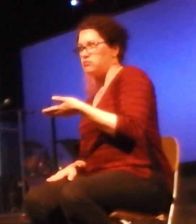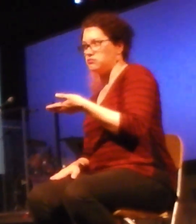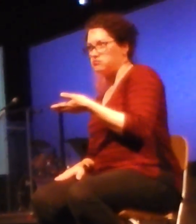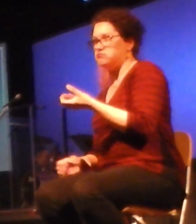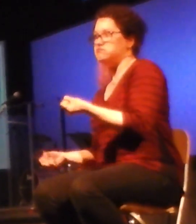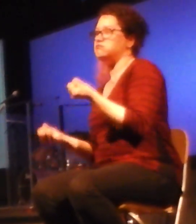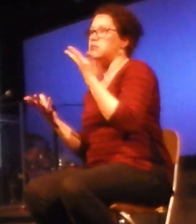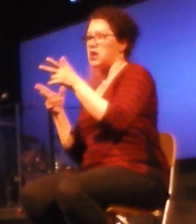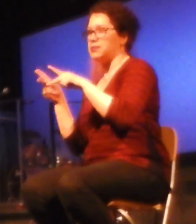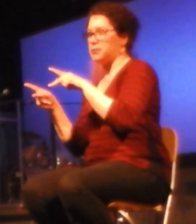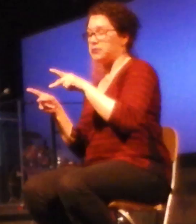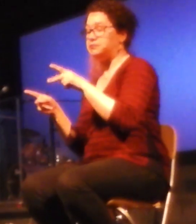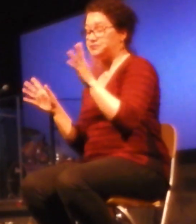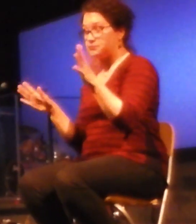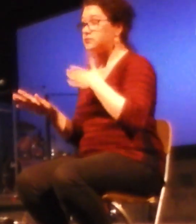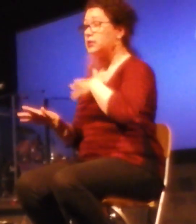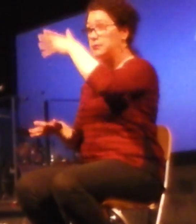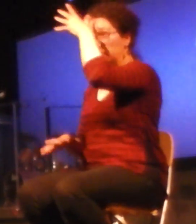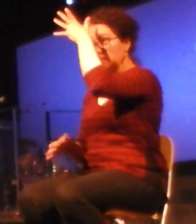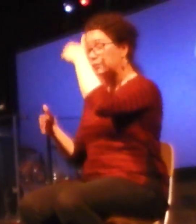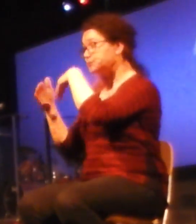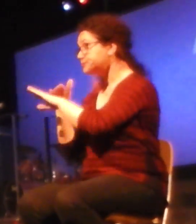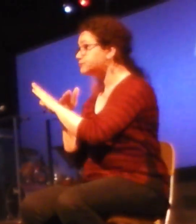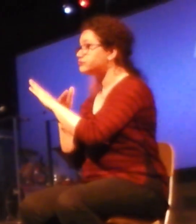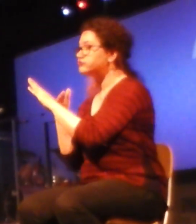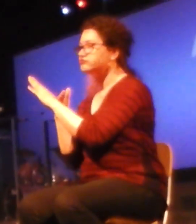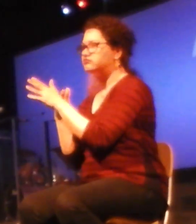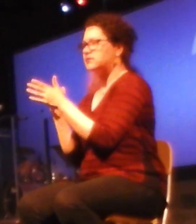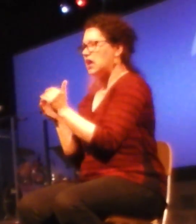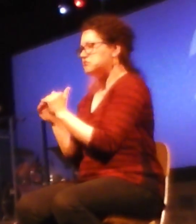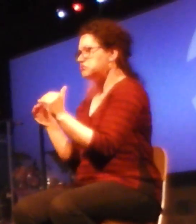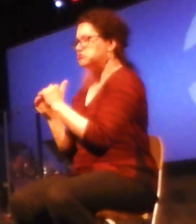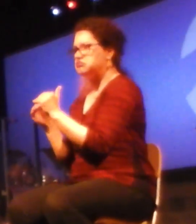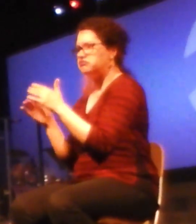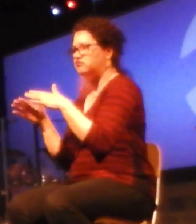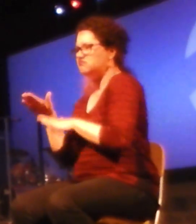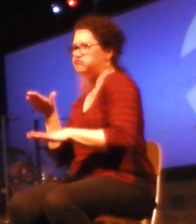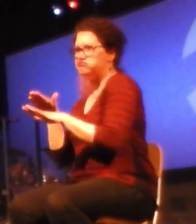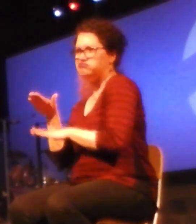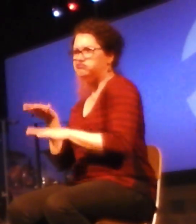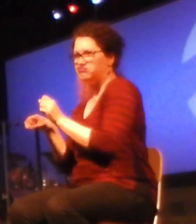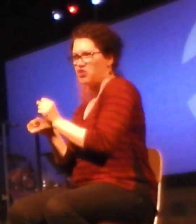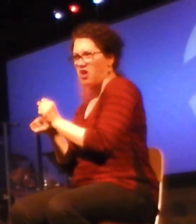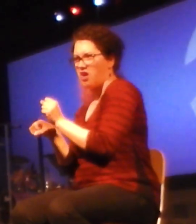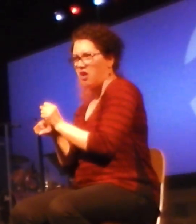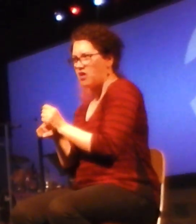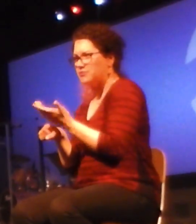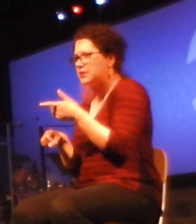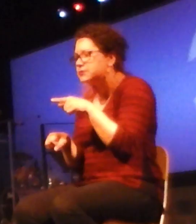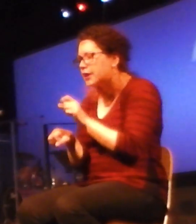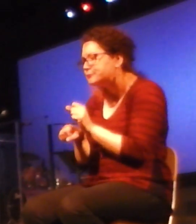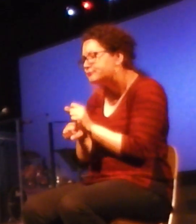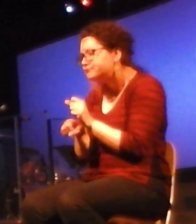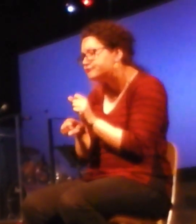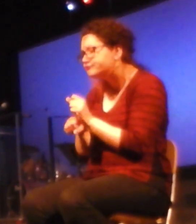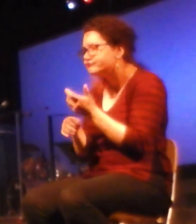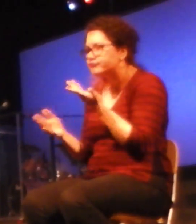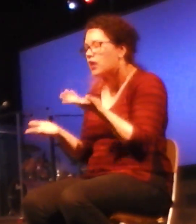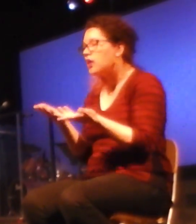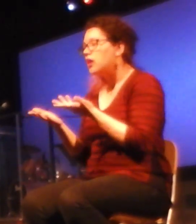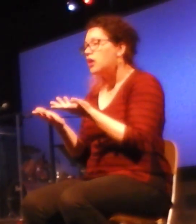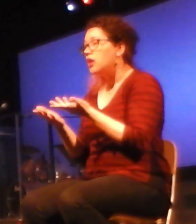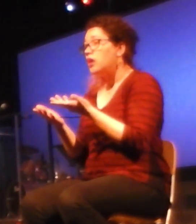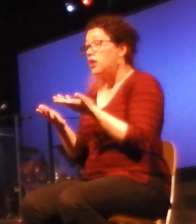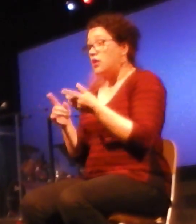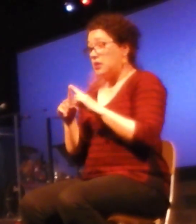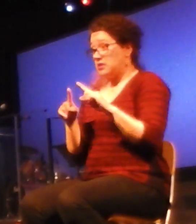And so my dad went in as like an entry-level job after he retired, and like one of the little minion workers kind of thing. And then